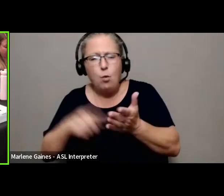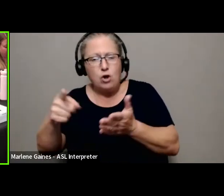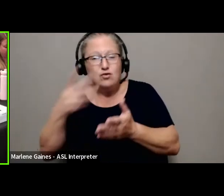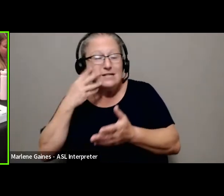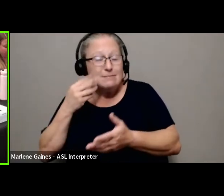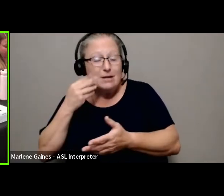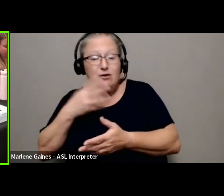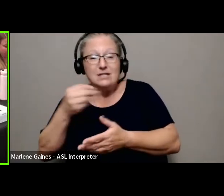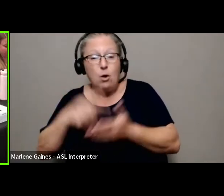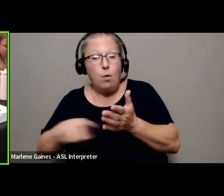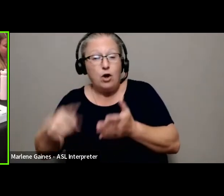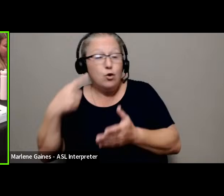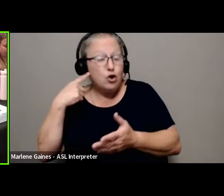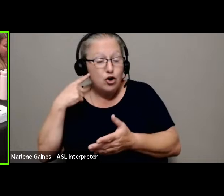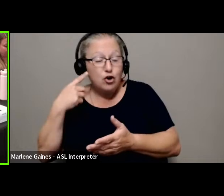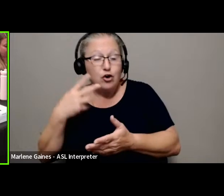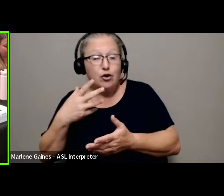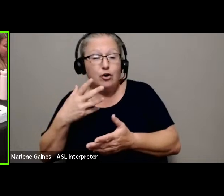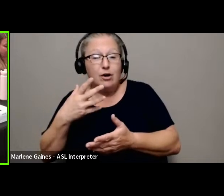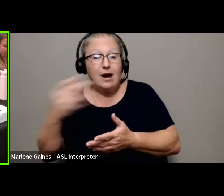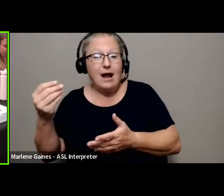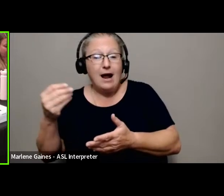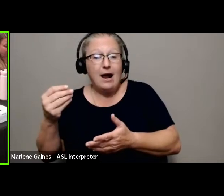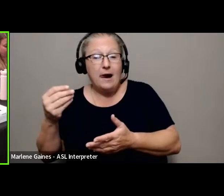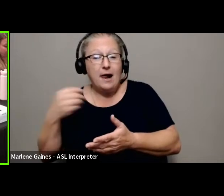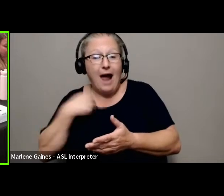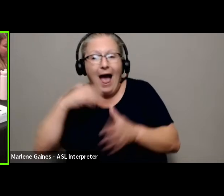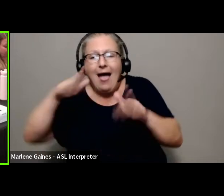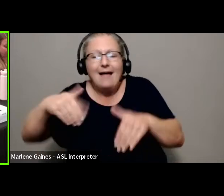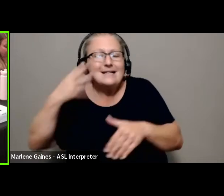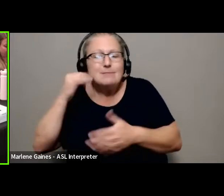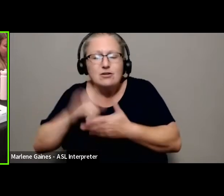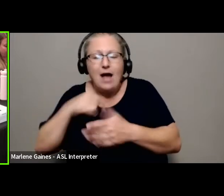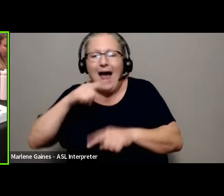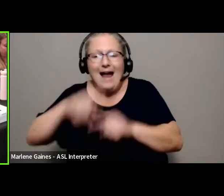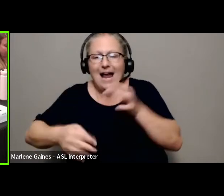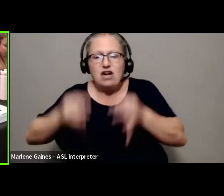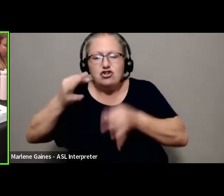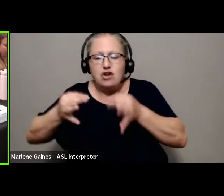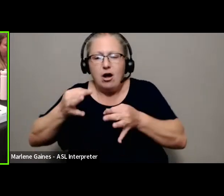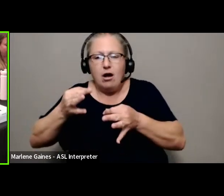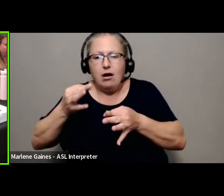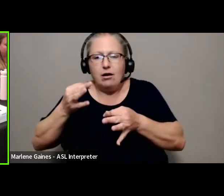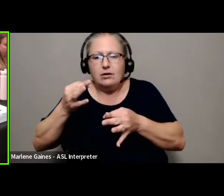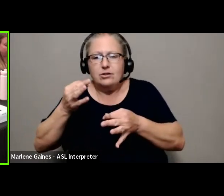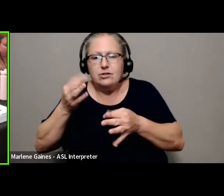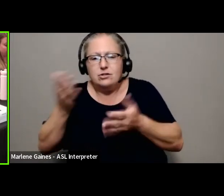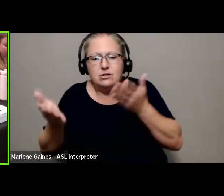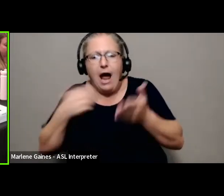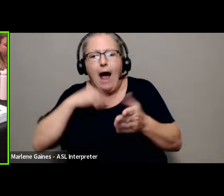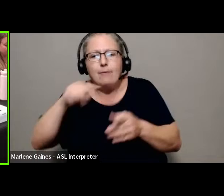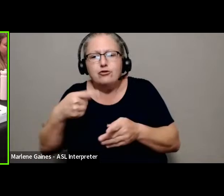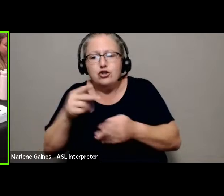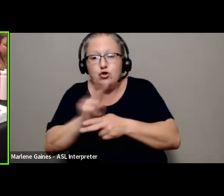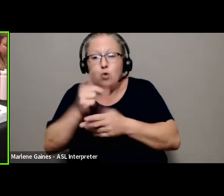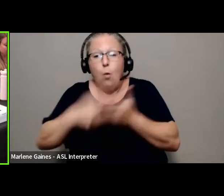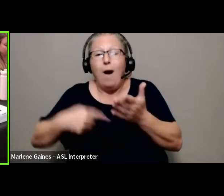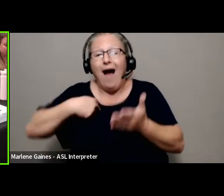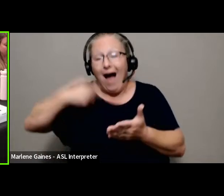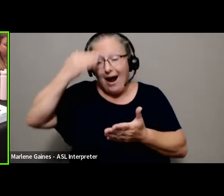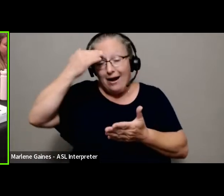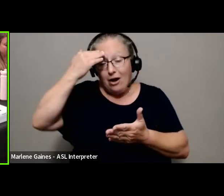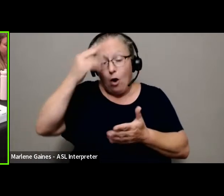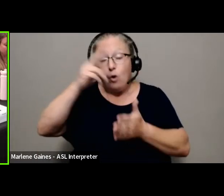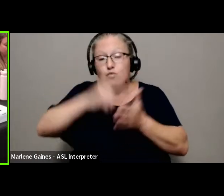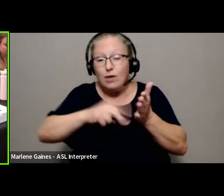through and what you heard. And I haven't experienced that. So I can't judge one way or the other. And I'm just using what I know and reading